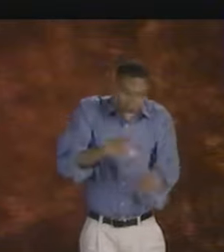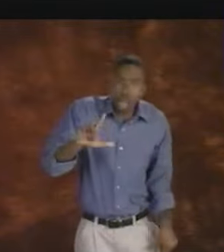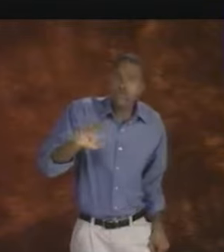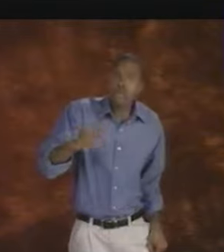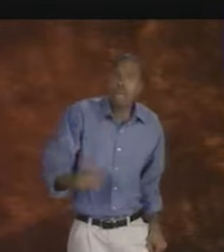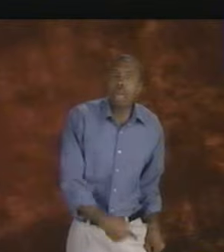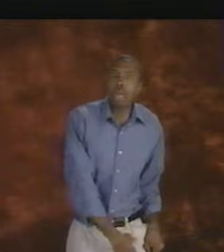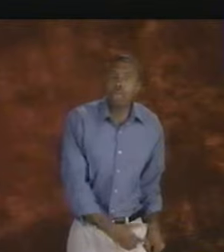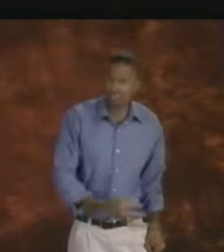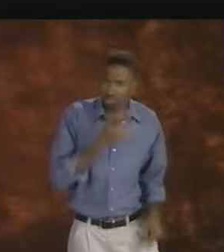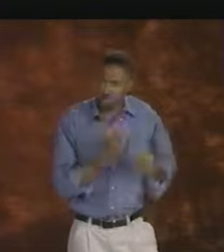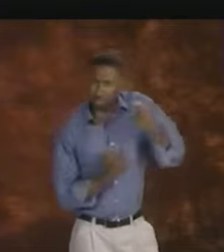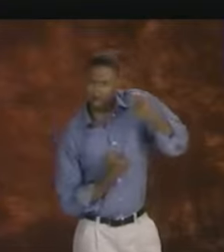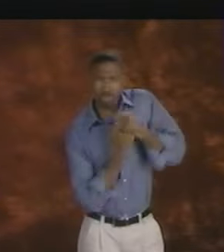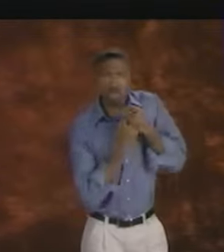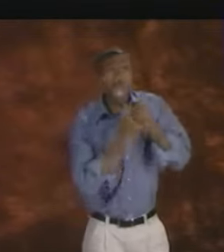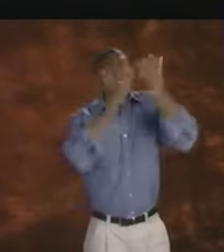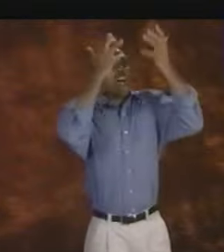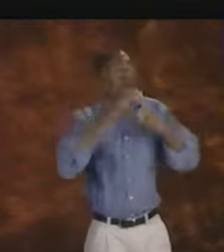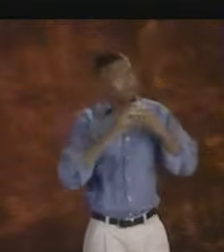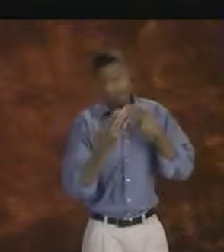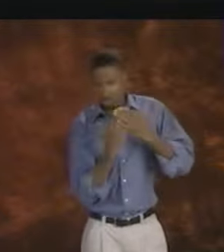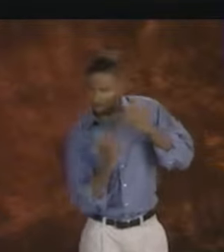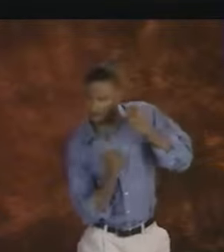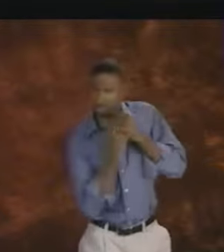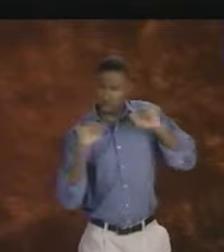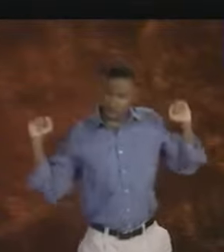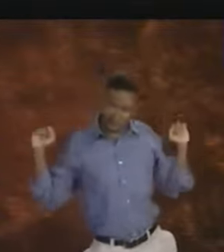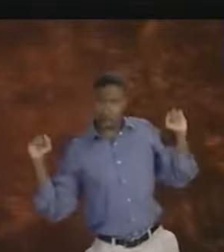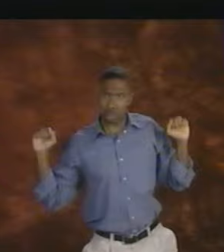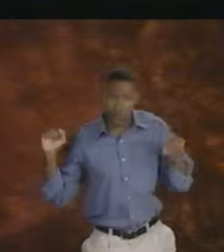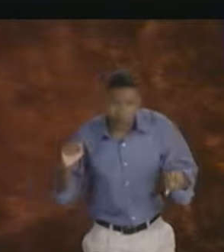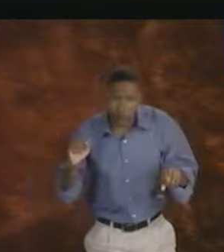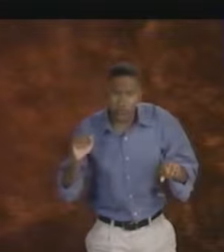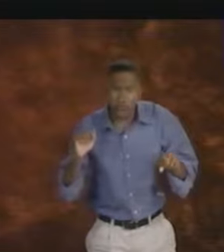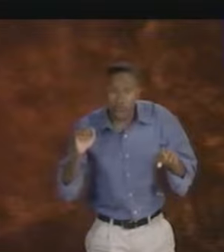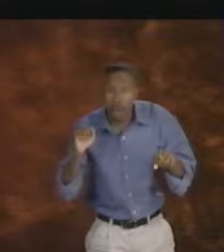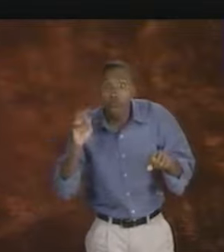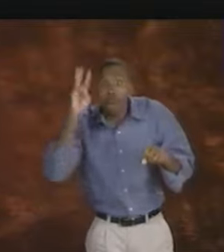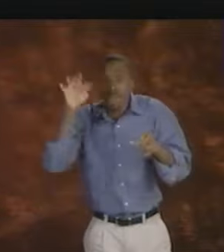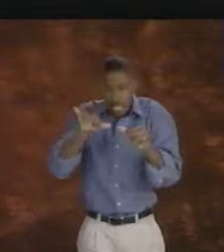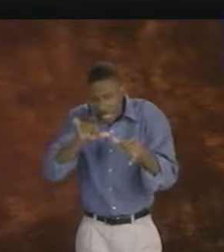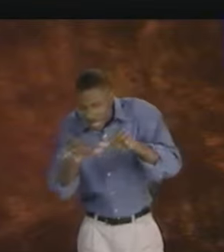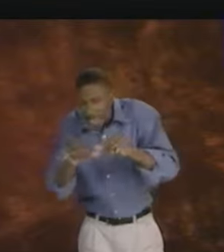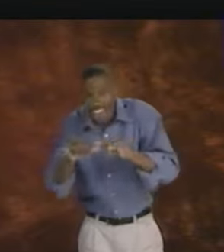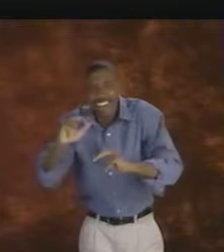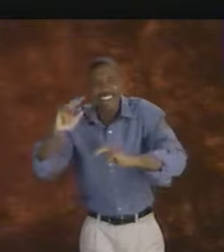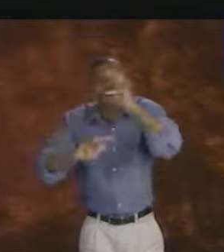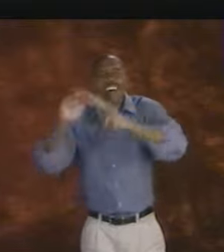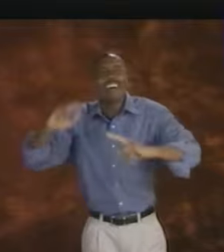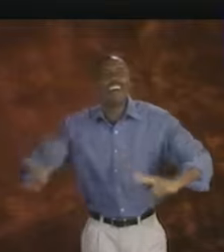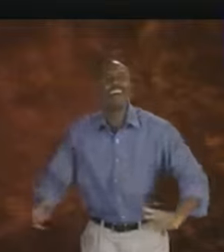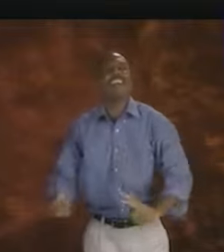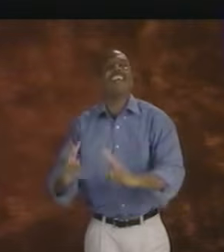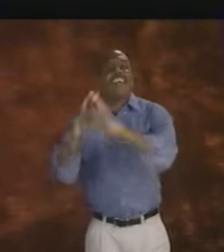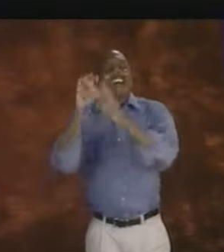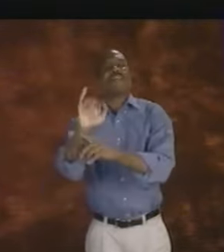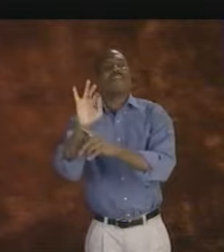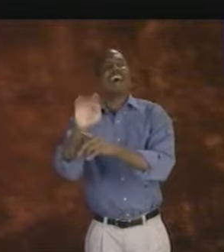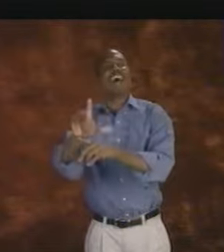thin legs. And he noticed that the bone structure in the human leg is designed in a certain way that allows